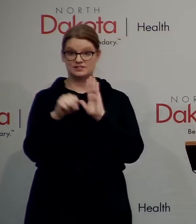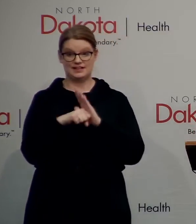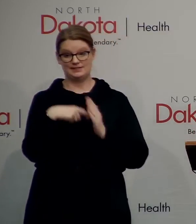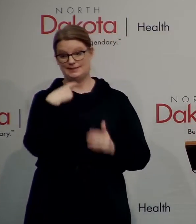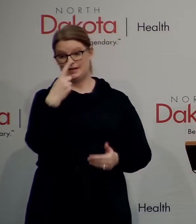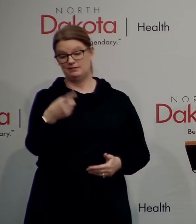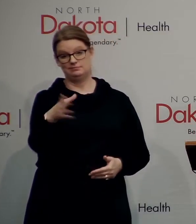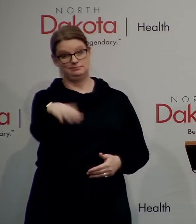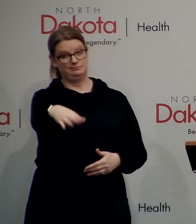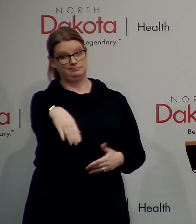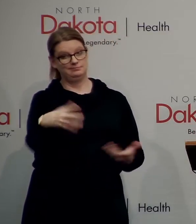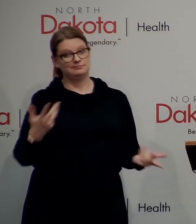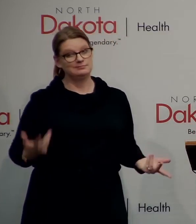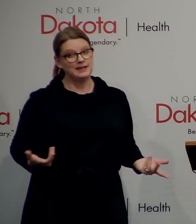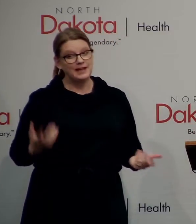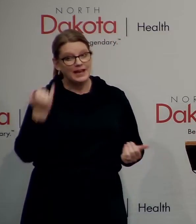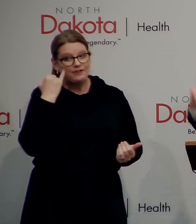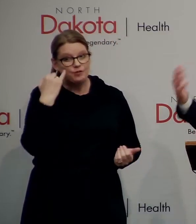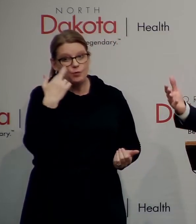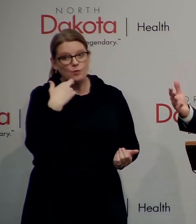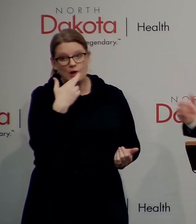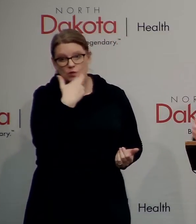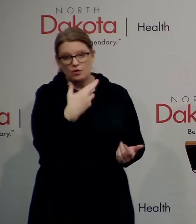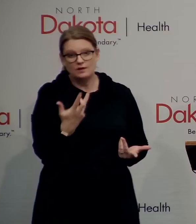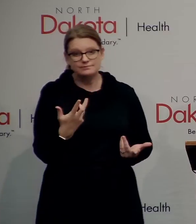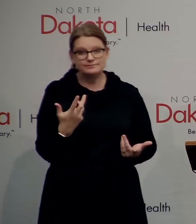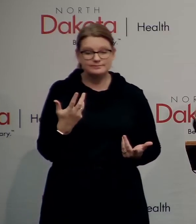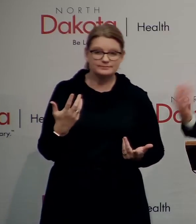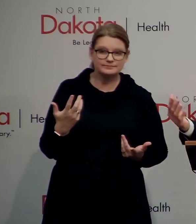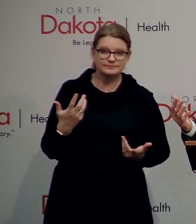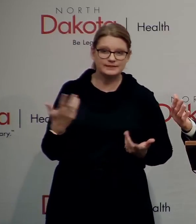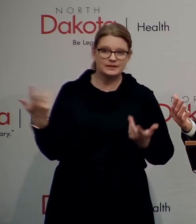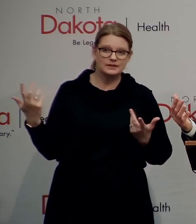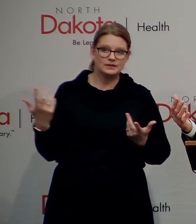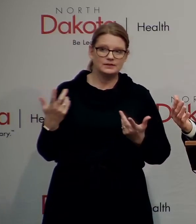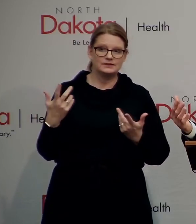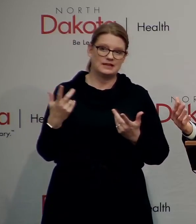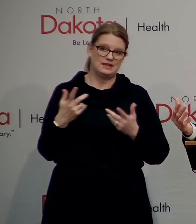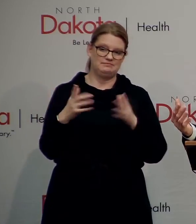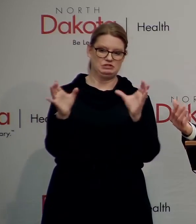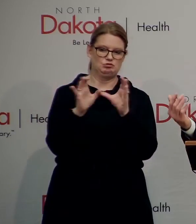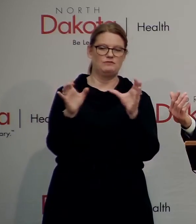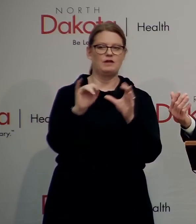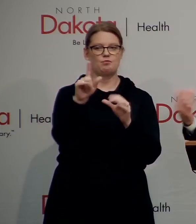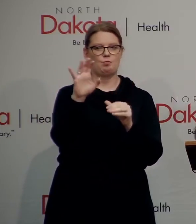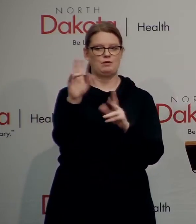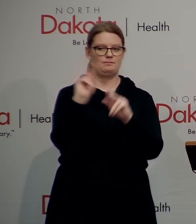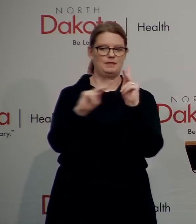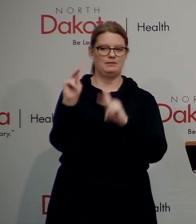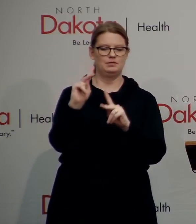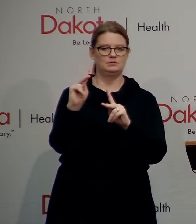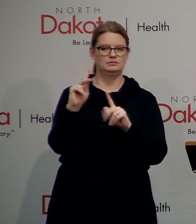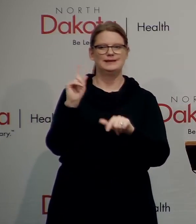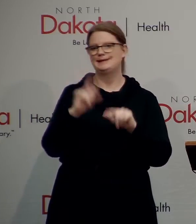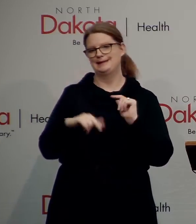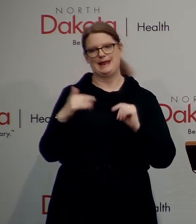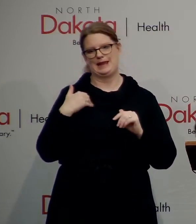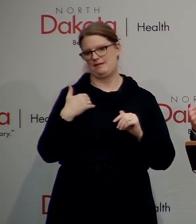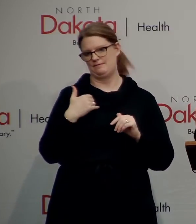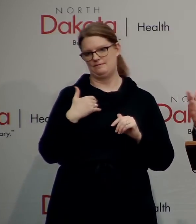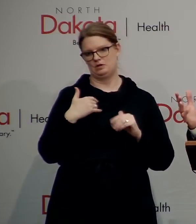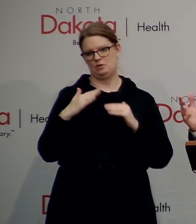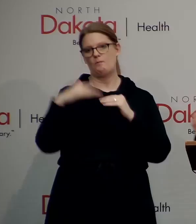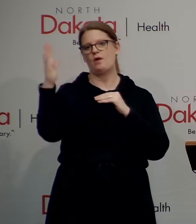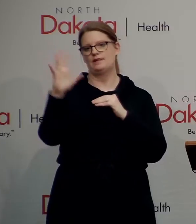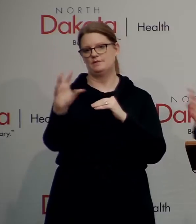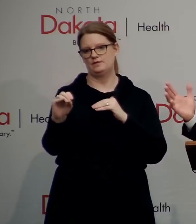say, hey, if your restaurant, can hold, it's certified for 100 people, that you can't have more than 50. Or they say,